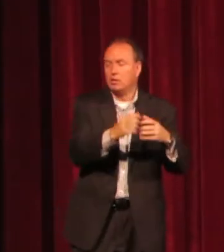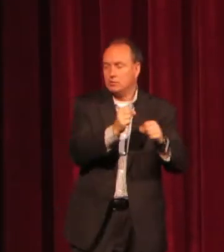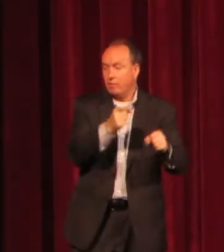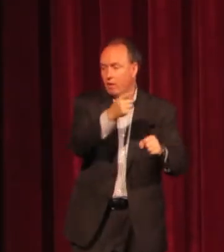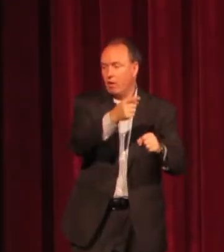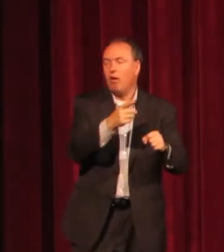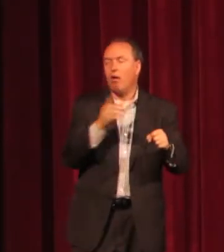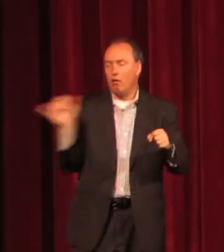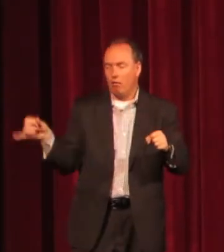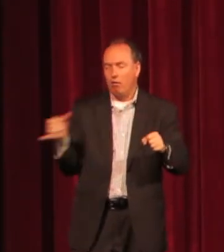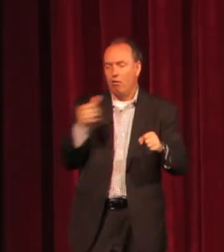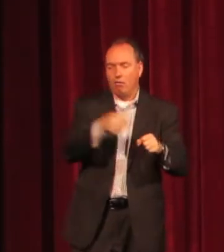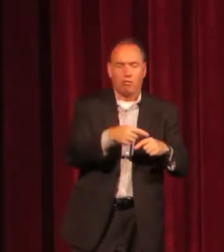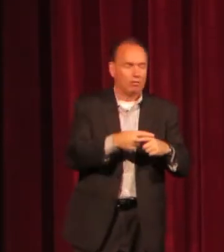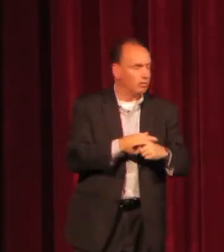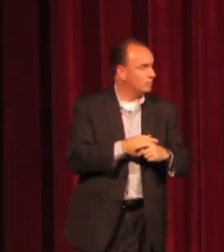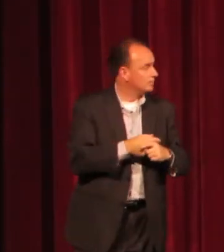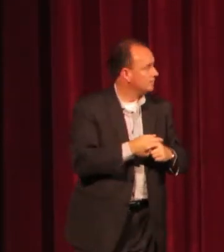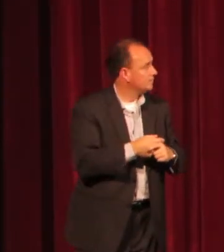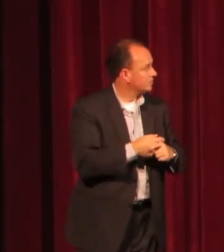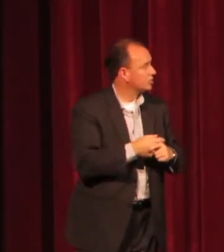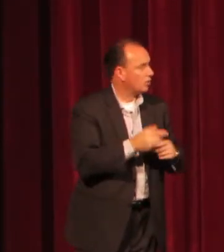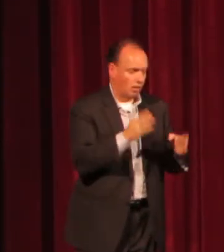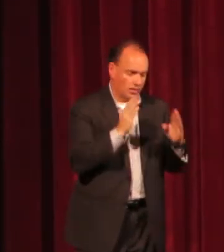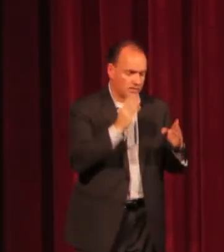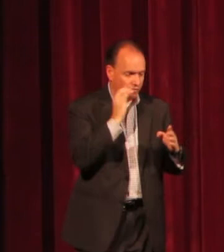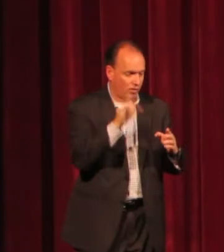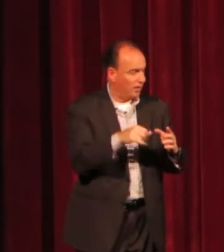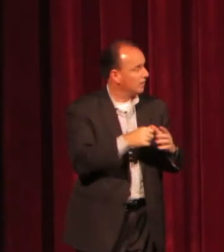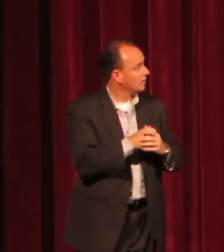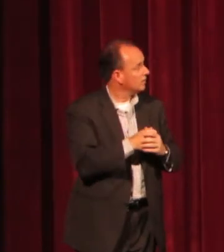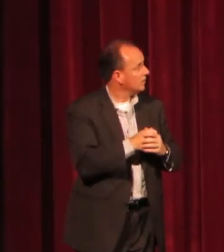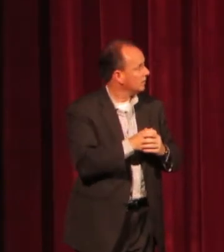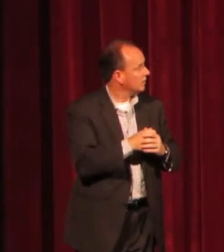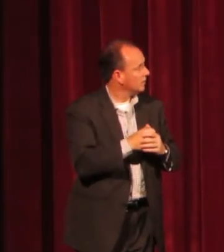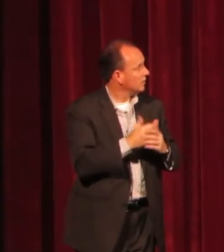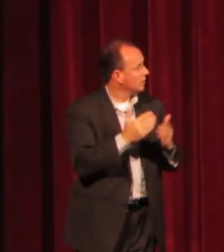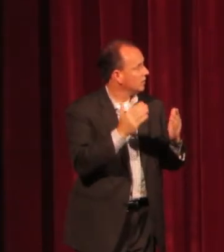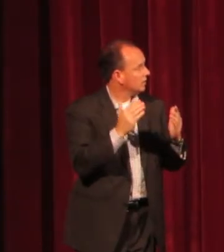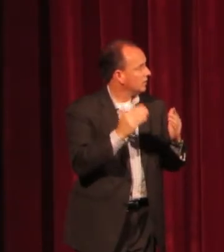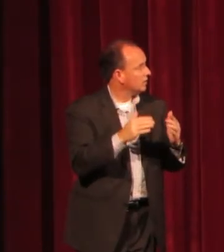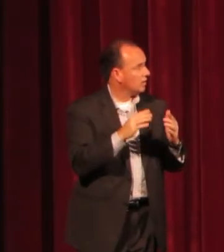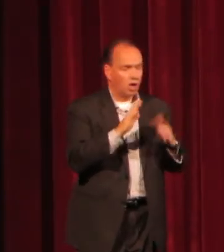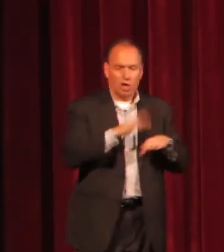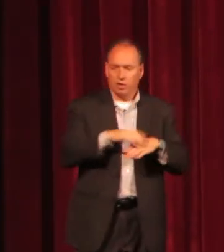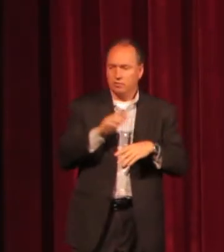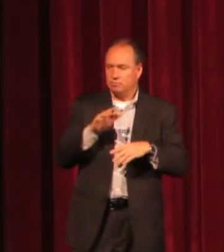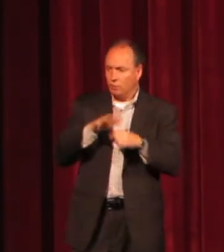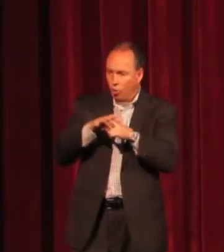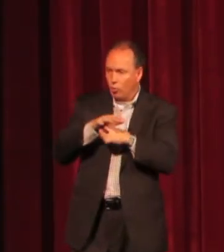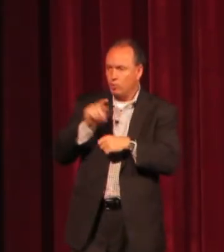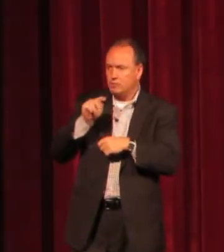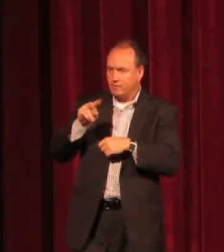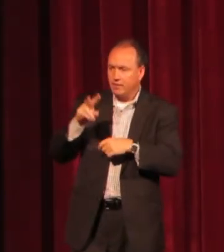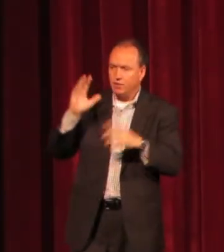to. So listen for that and tune into the local TV or radio stations for official schools or